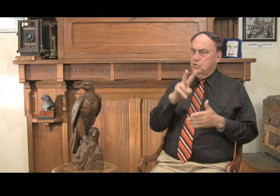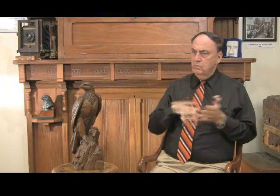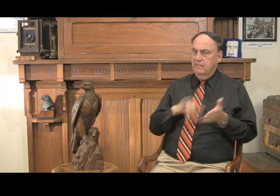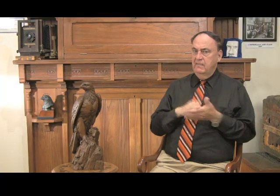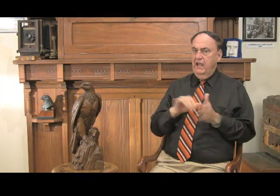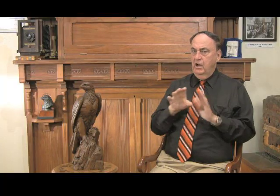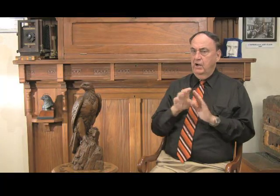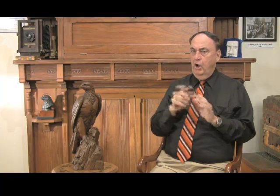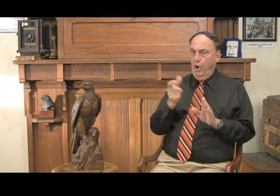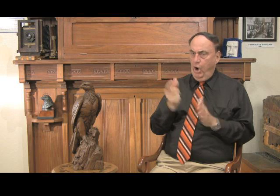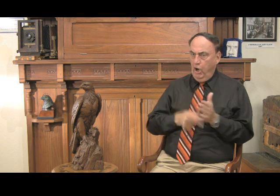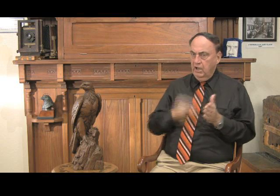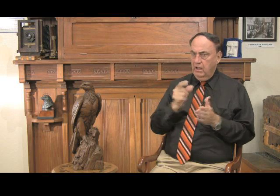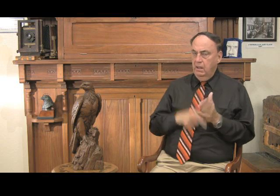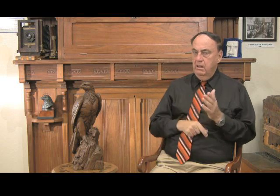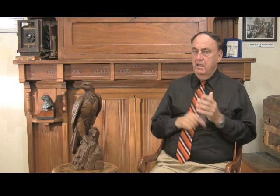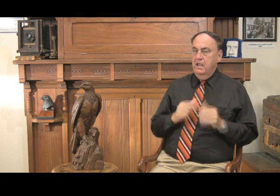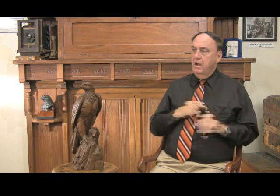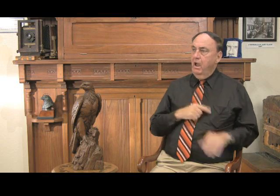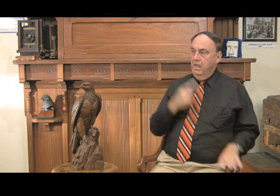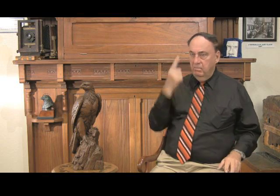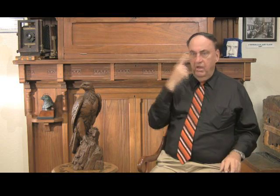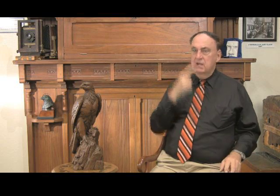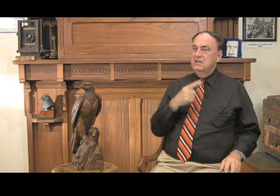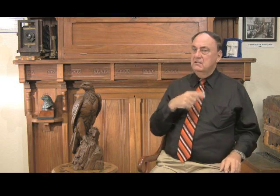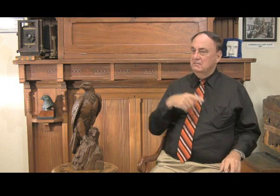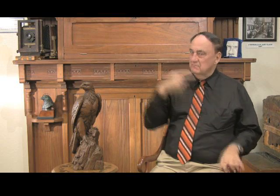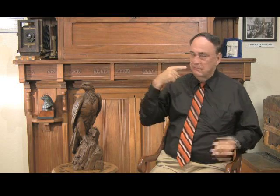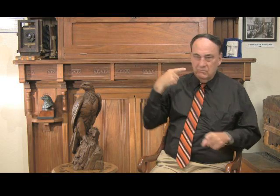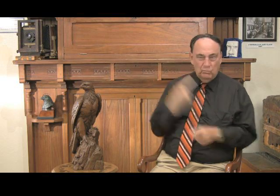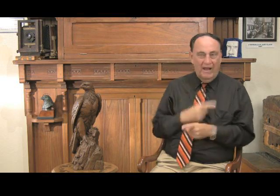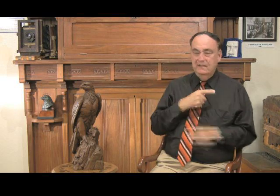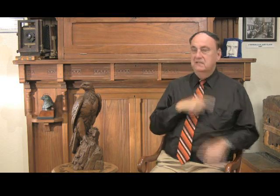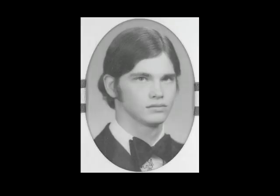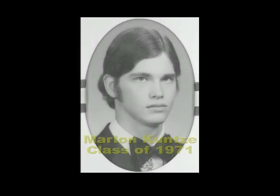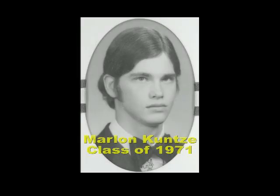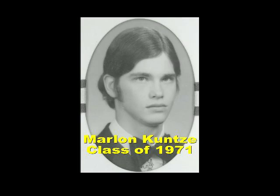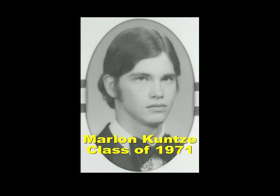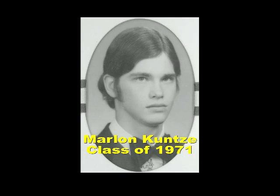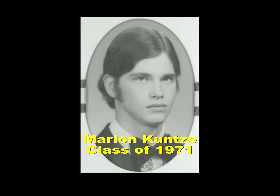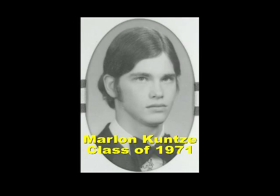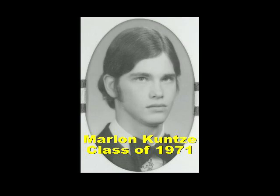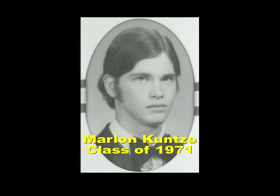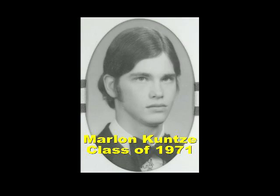I read that article and I thought, that's right.